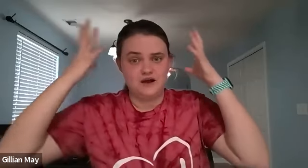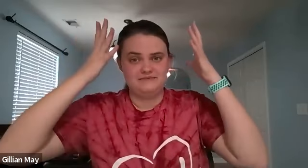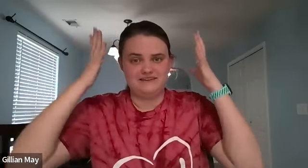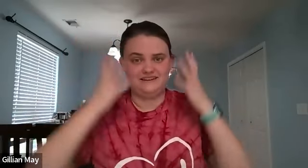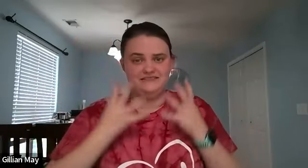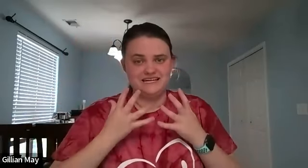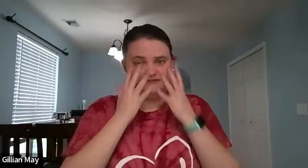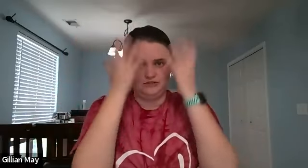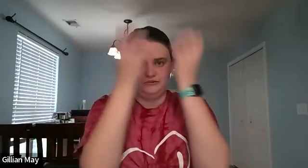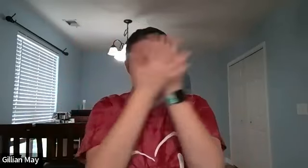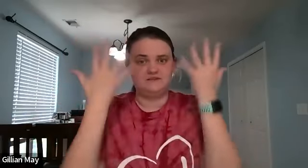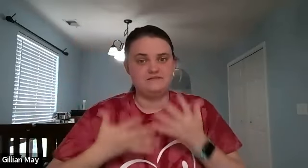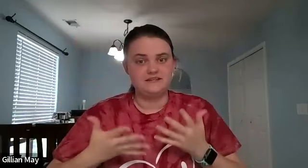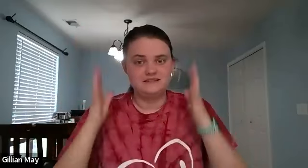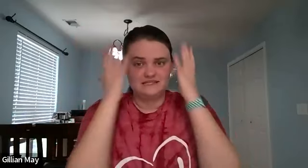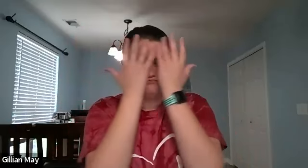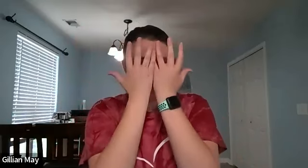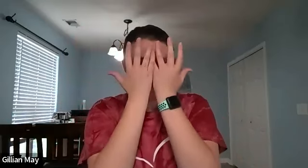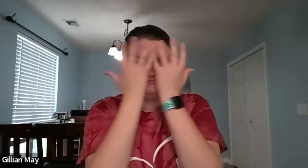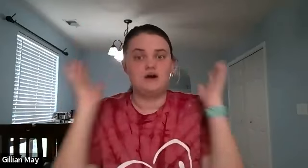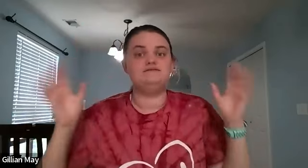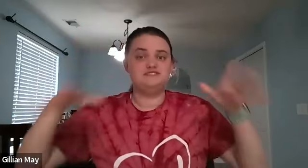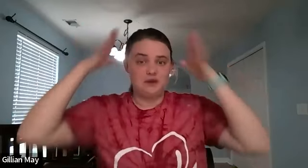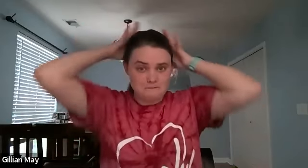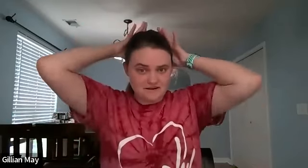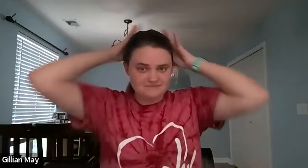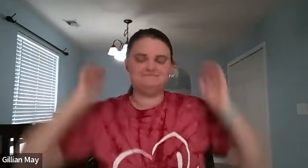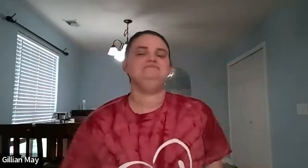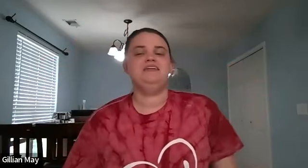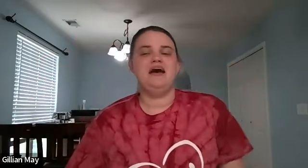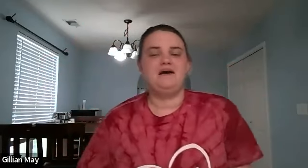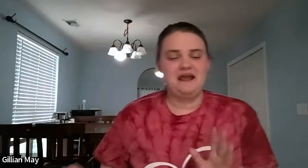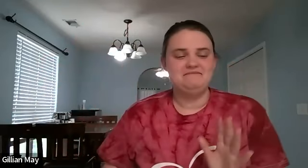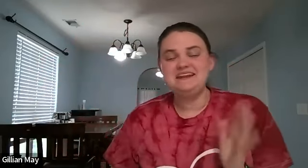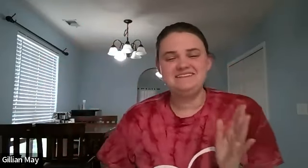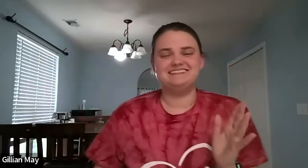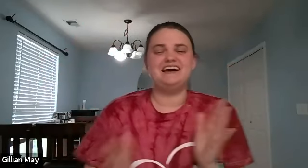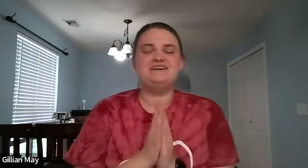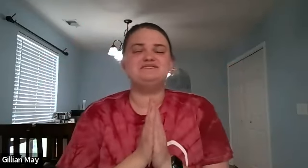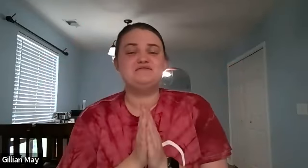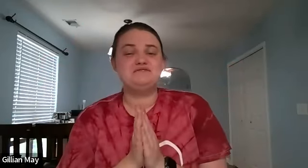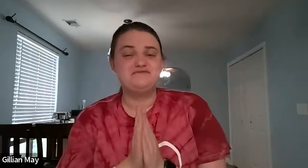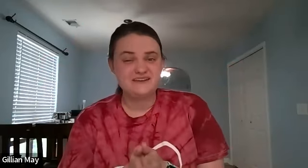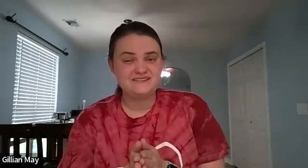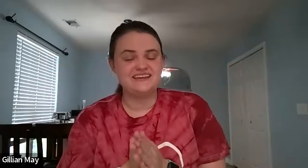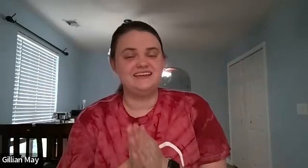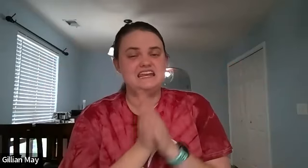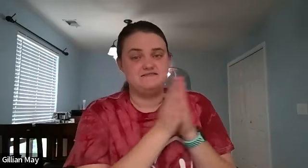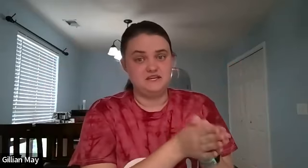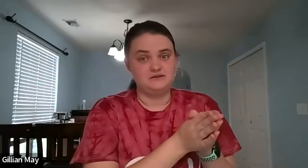I'm like, if I leave it down, you would never see my face. It's gone. So, all right. Anyways, so for feeling and feel,